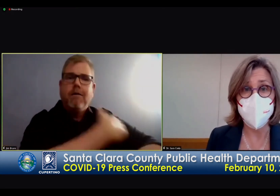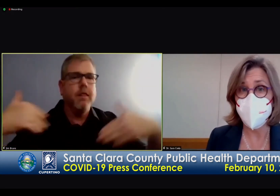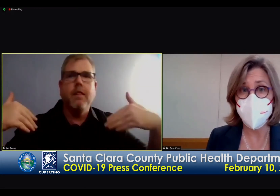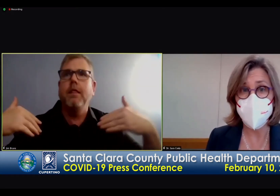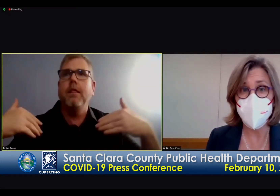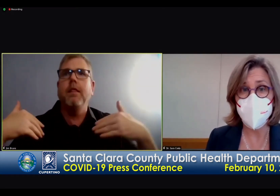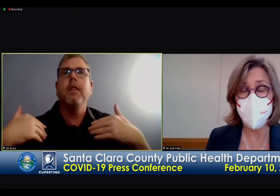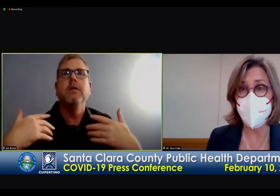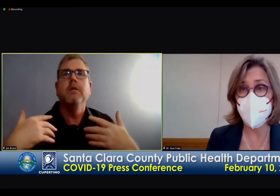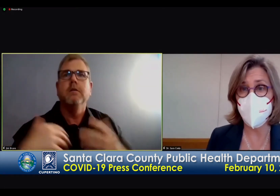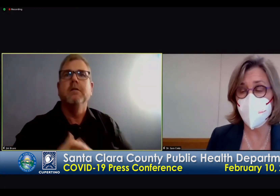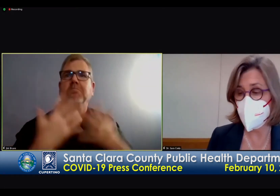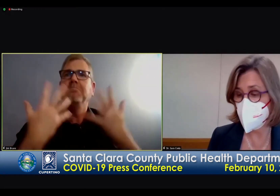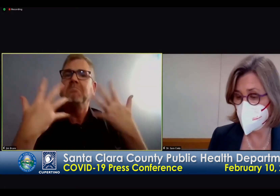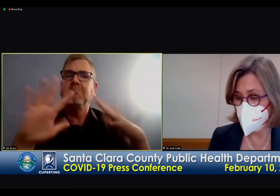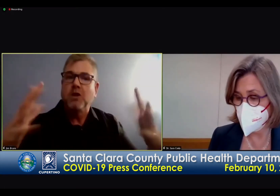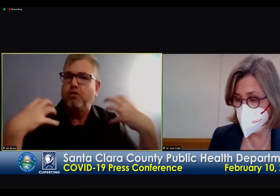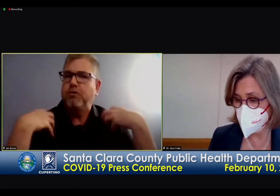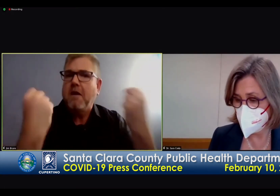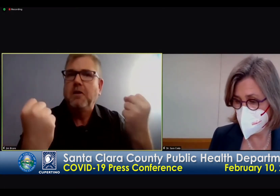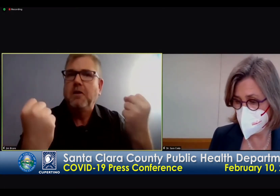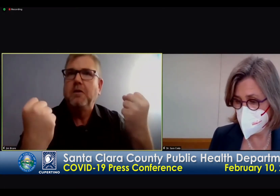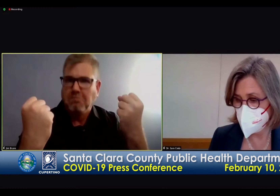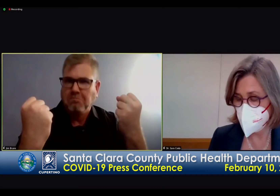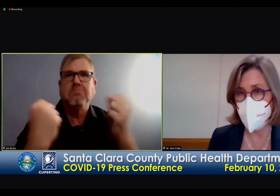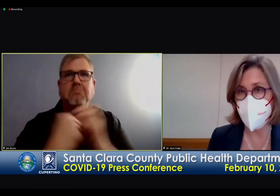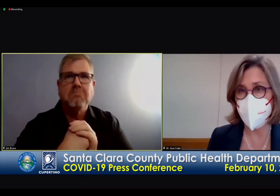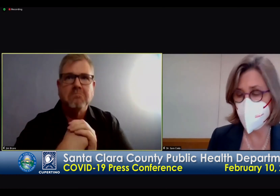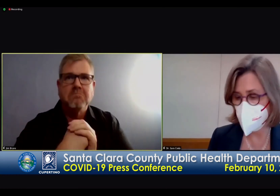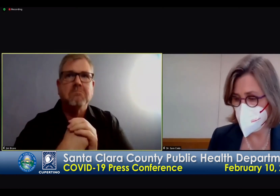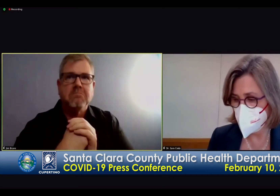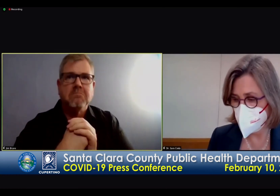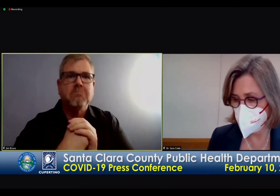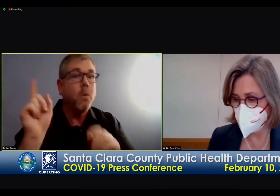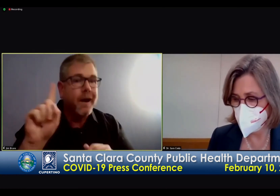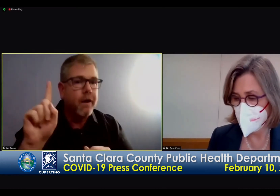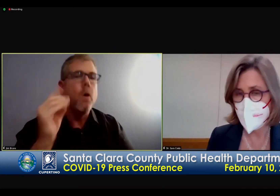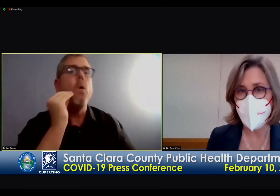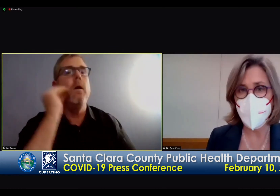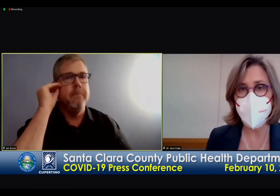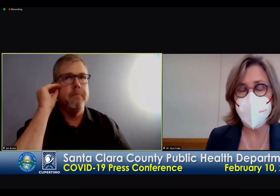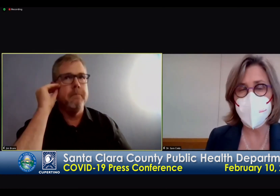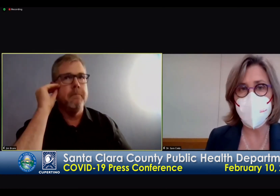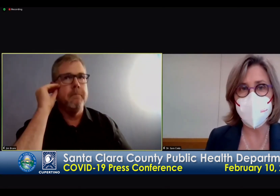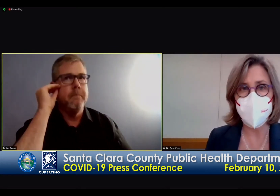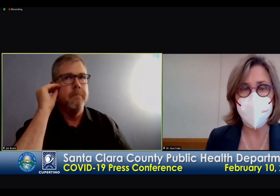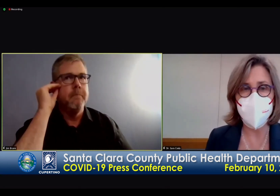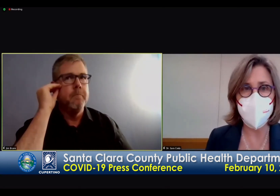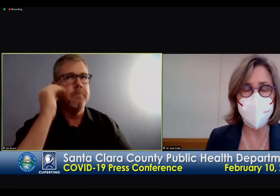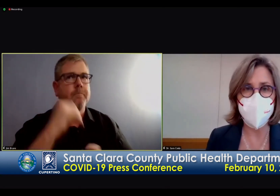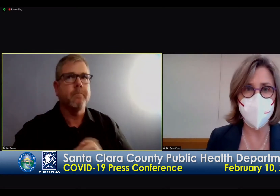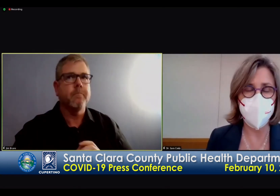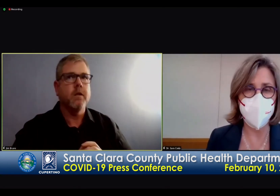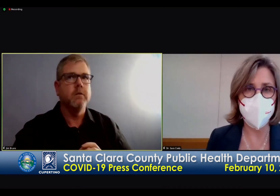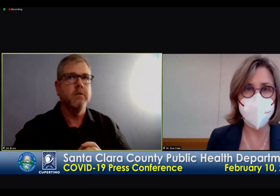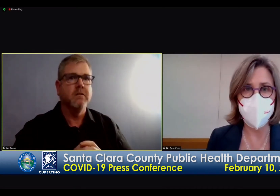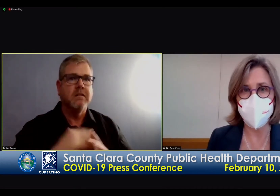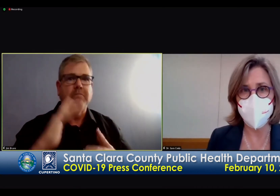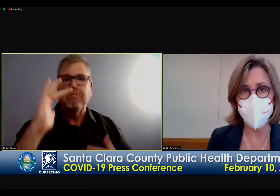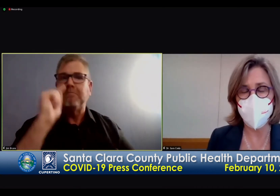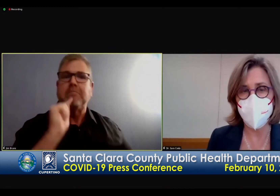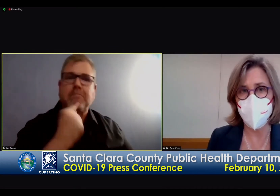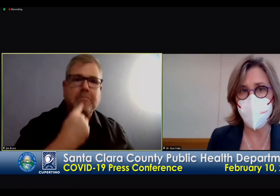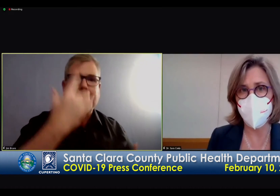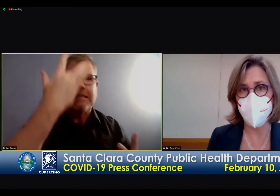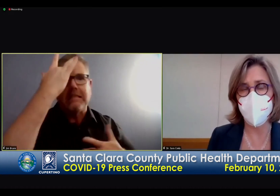So this was not a severe illness. I really can't speak to